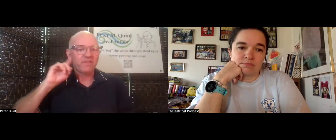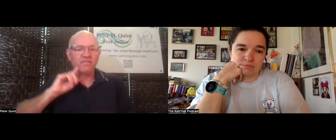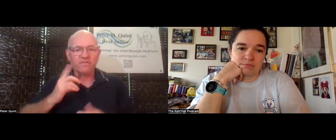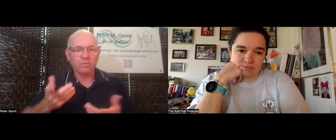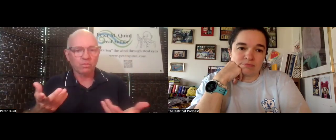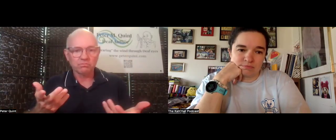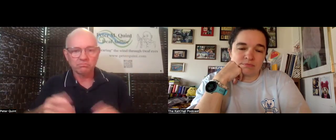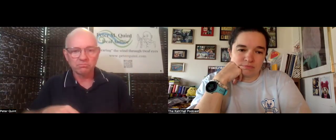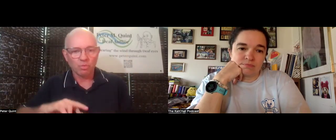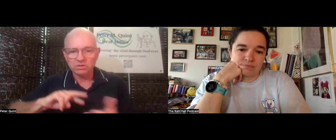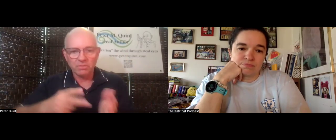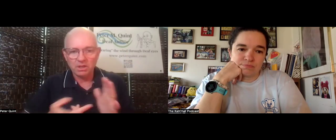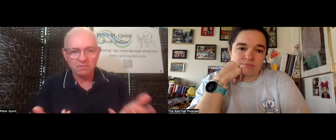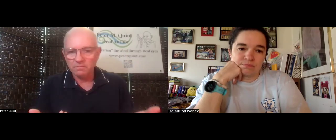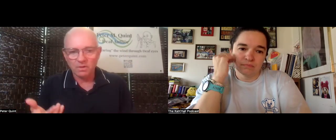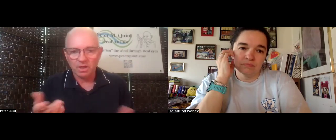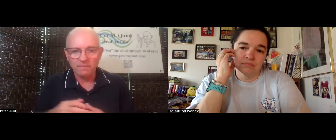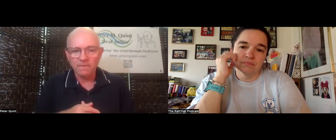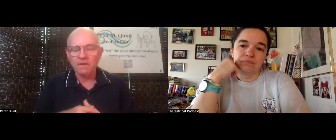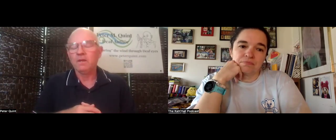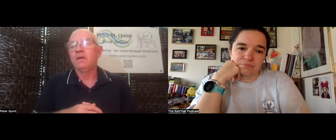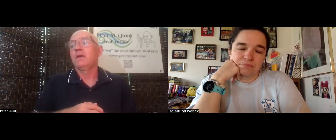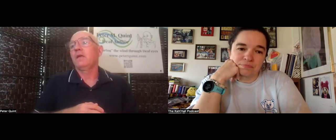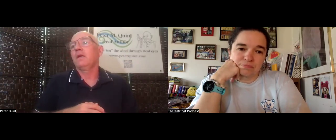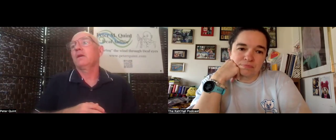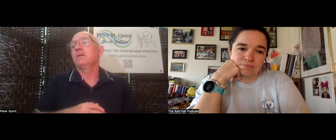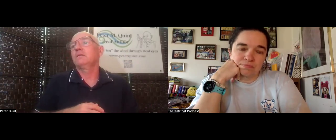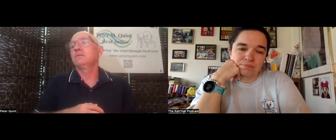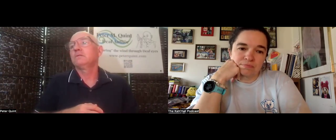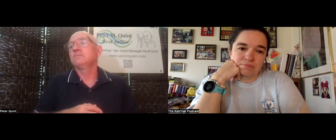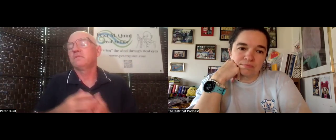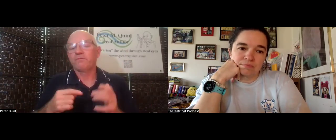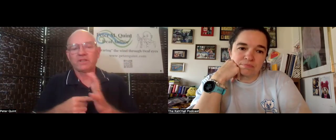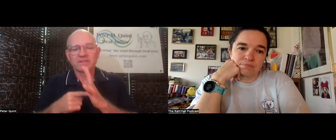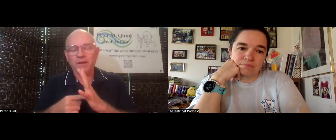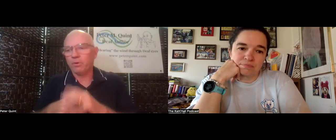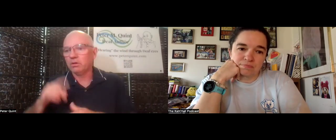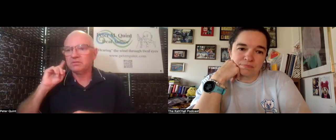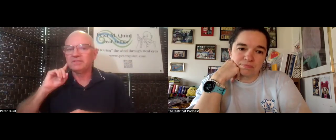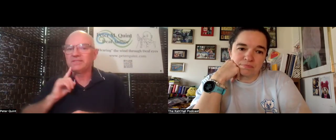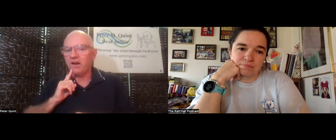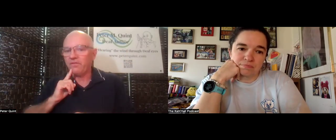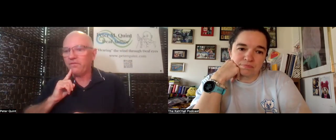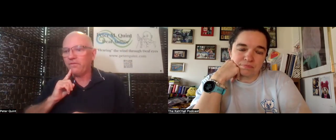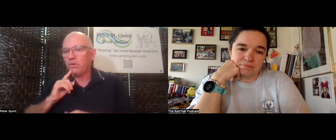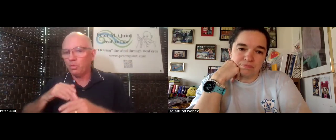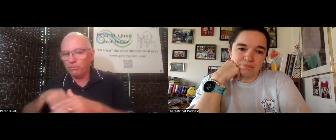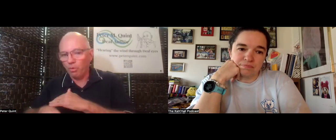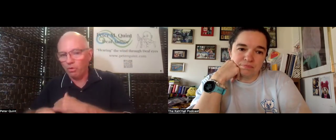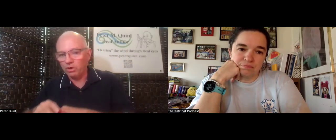Framework of deaf. What does it mean? Okay. And for example,